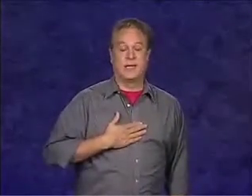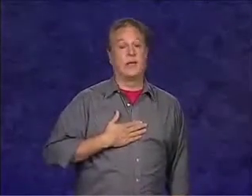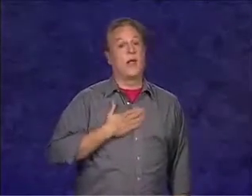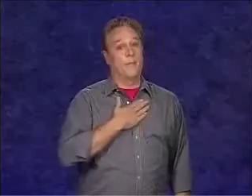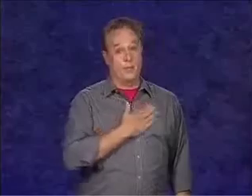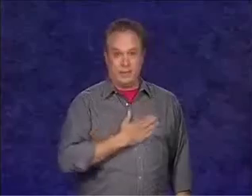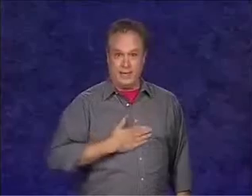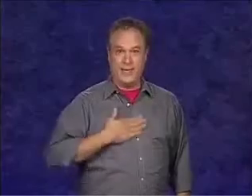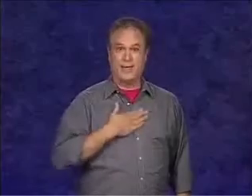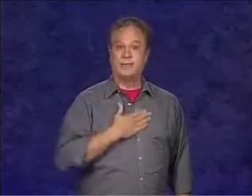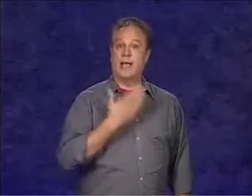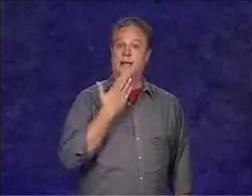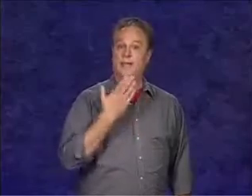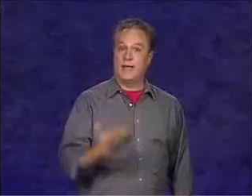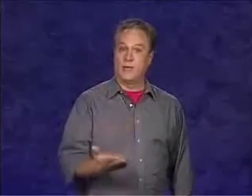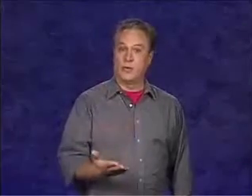in please and thank you.